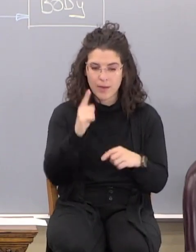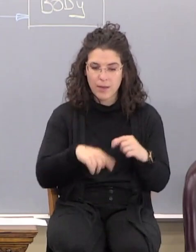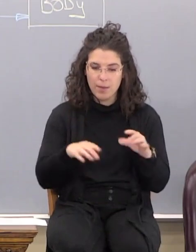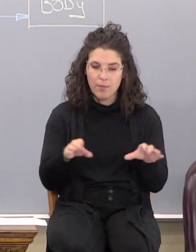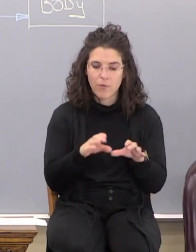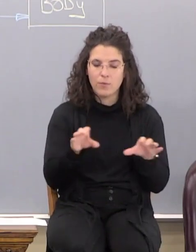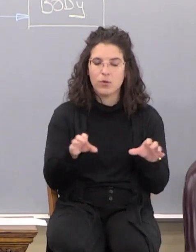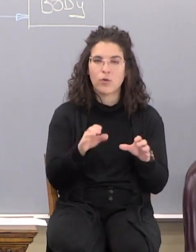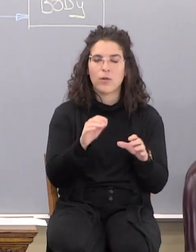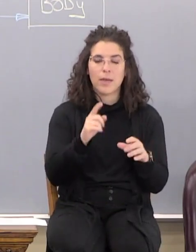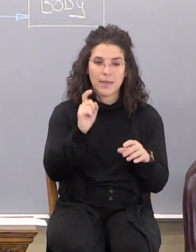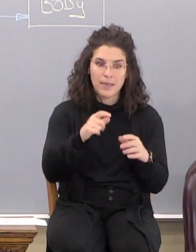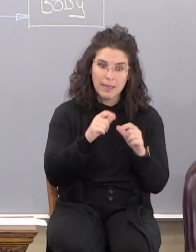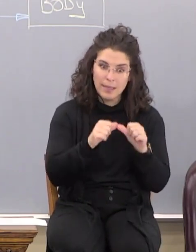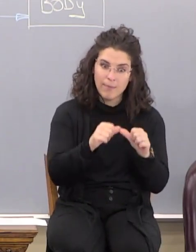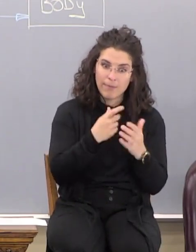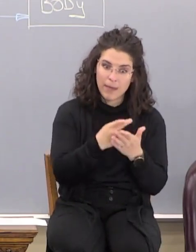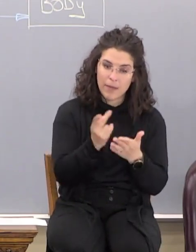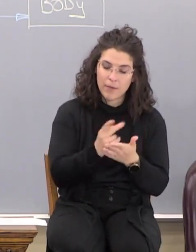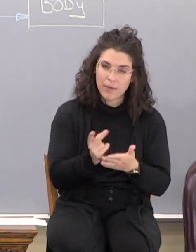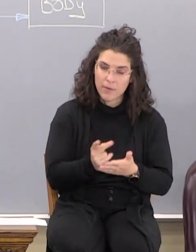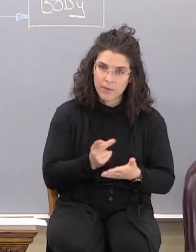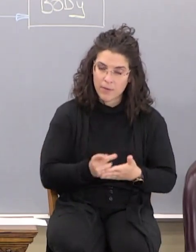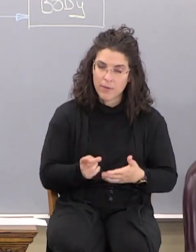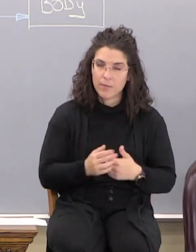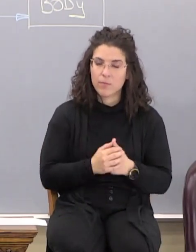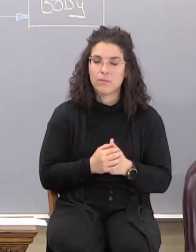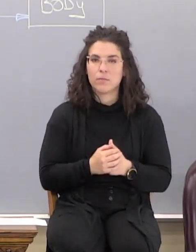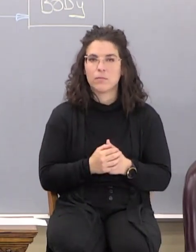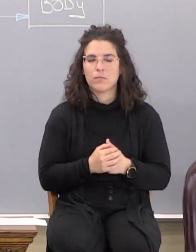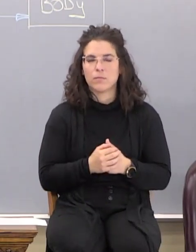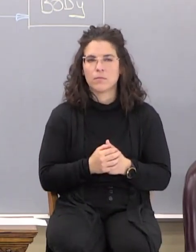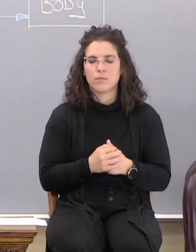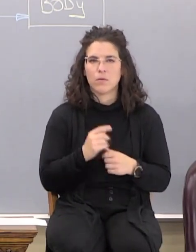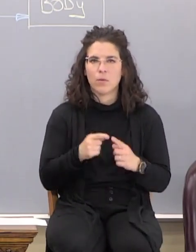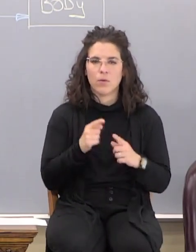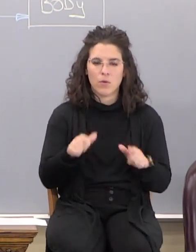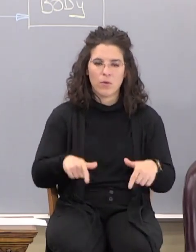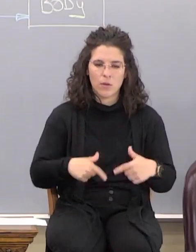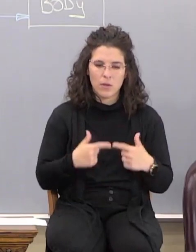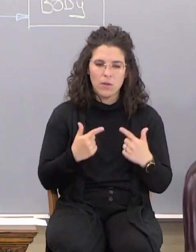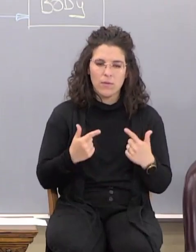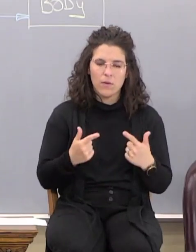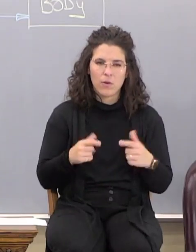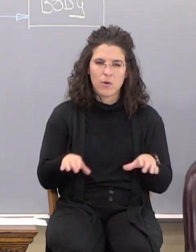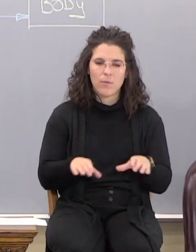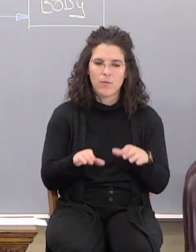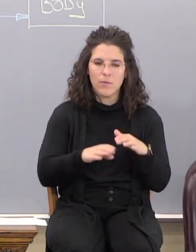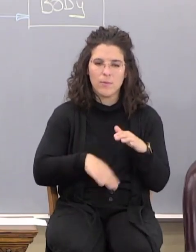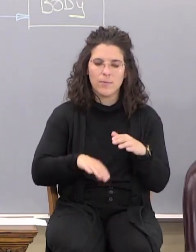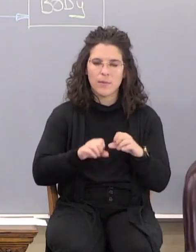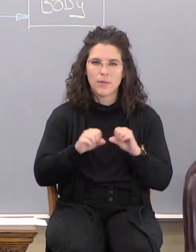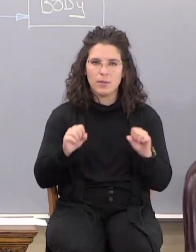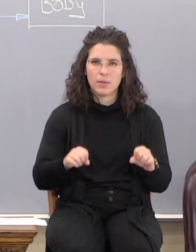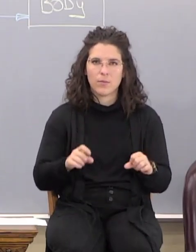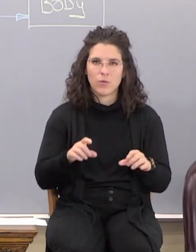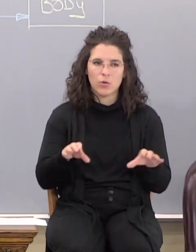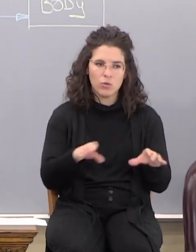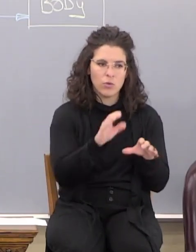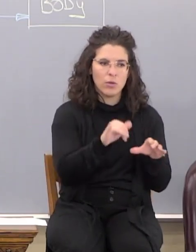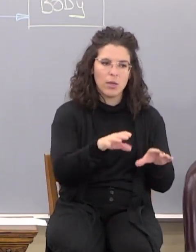perform to do it is because I keep failing. So what he does when you live under a performance, you're going to do it and be accepted in what you